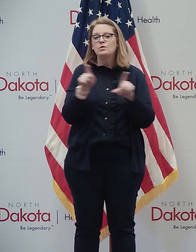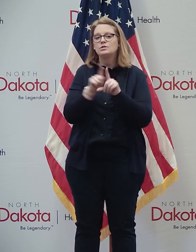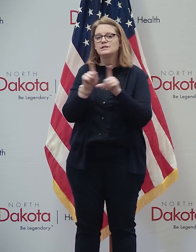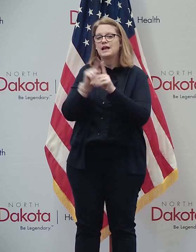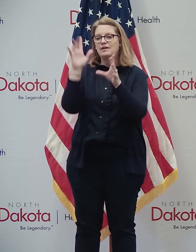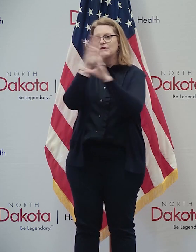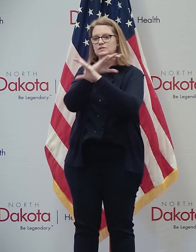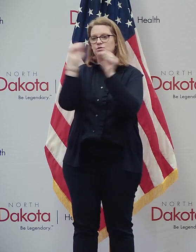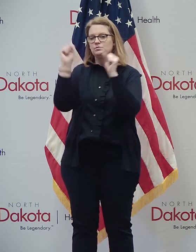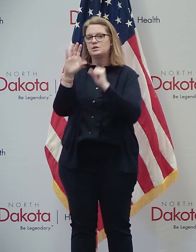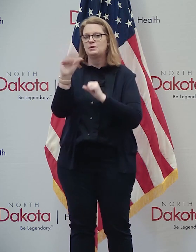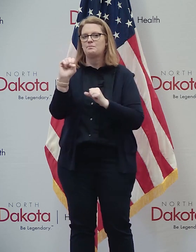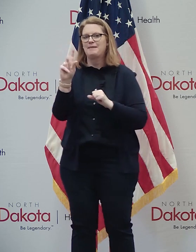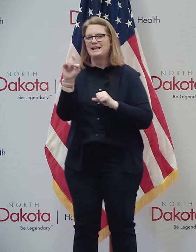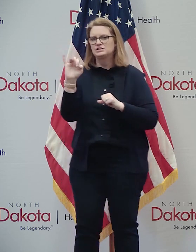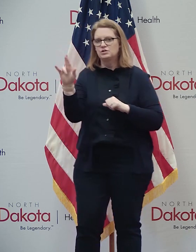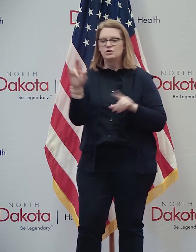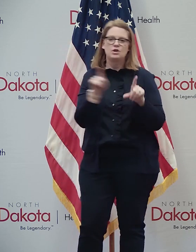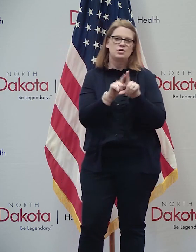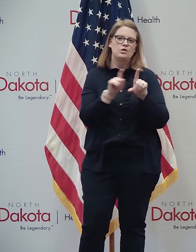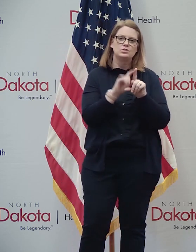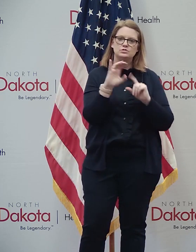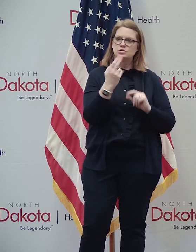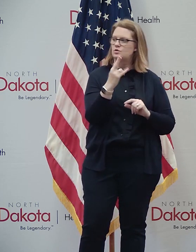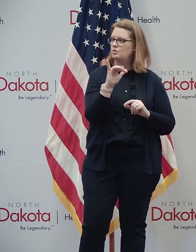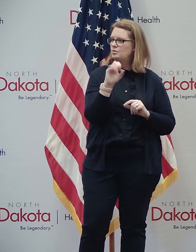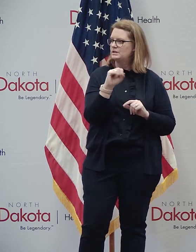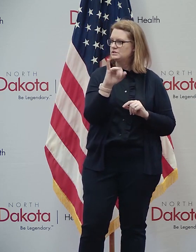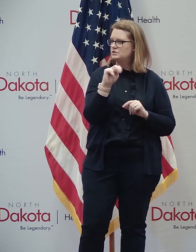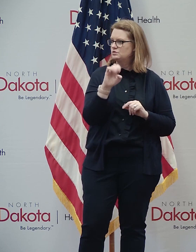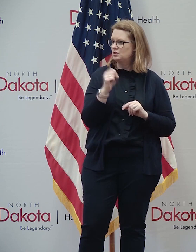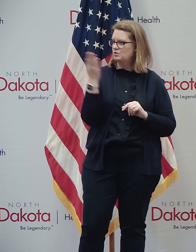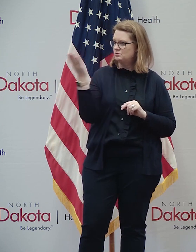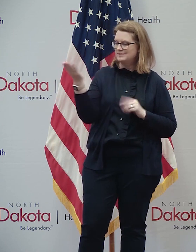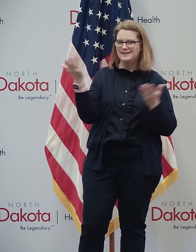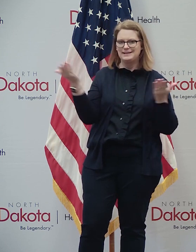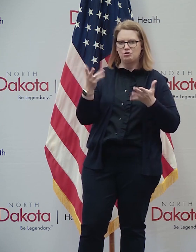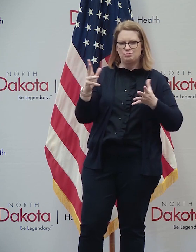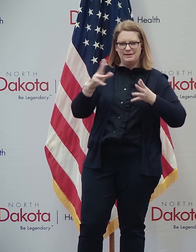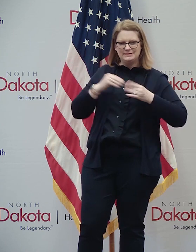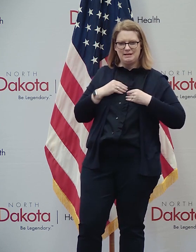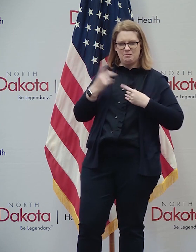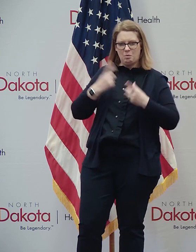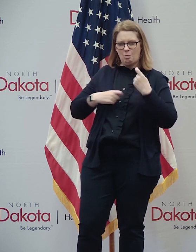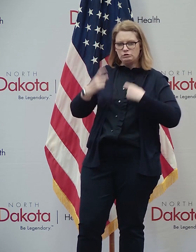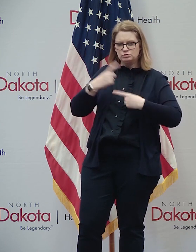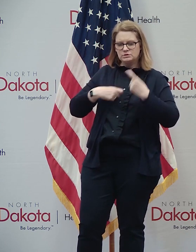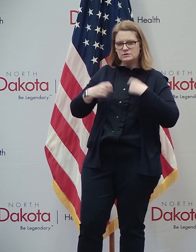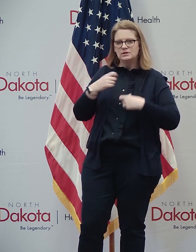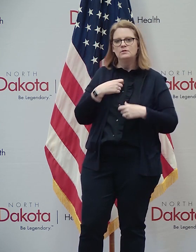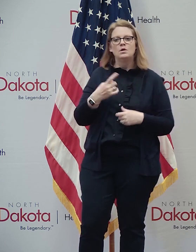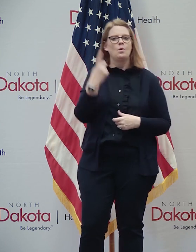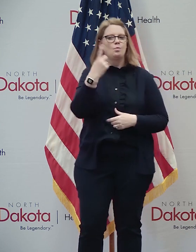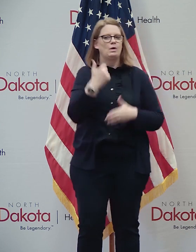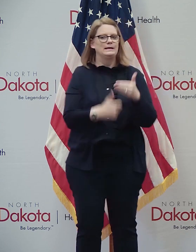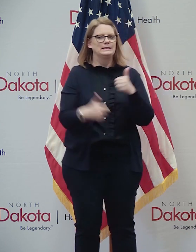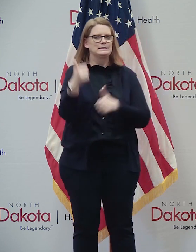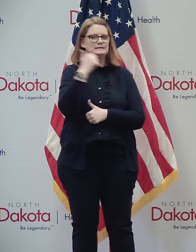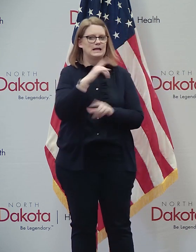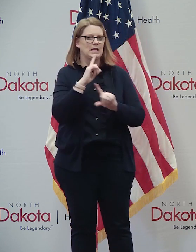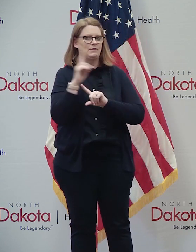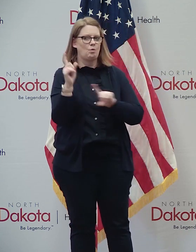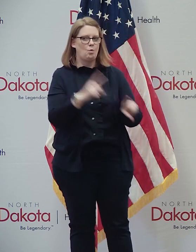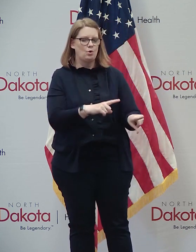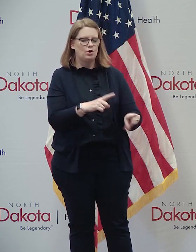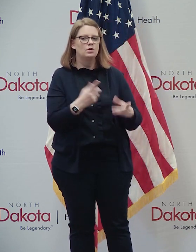Baesler will be speaking today, and Chris Jones, who leads Human Services for North Dakota, is here to take questions. We got one executive order we're going to talk